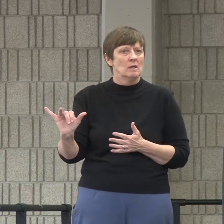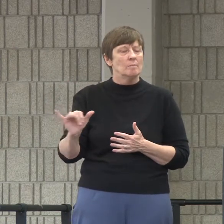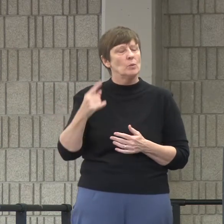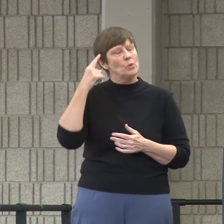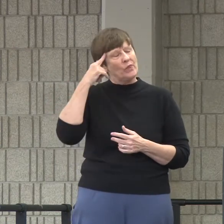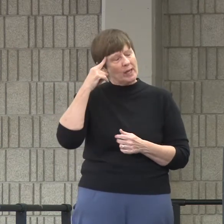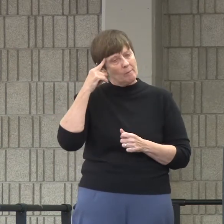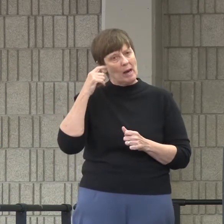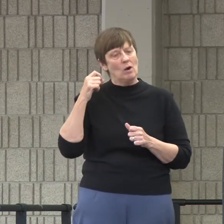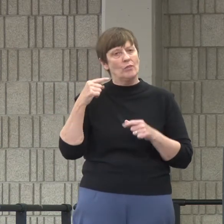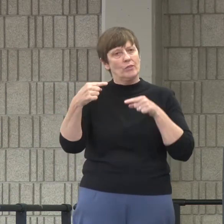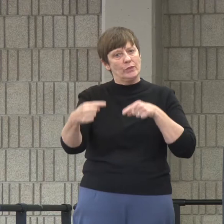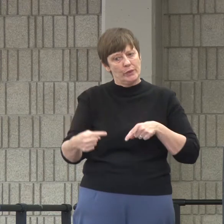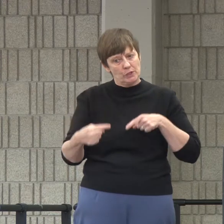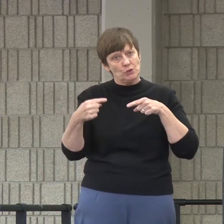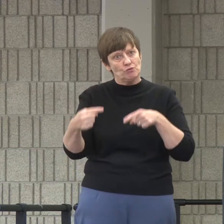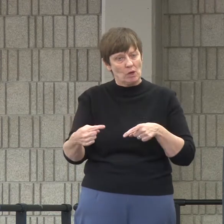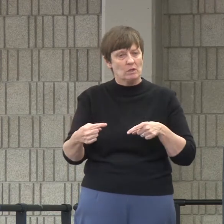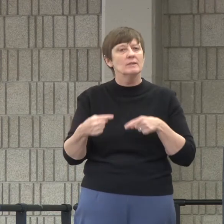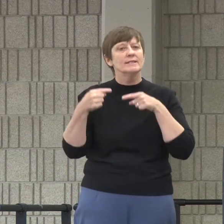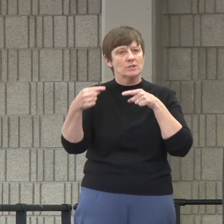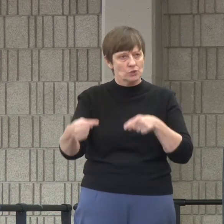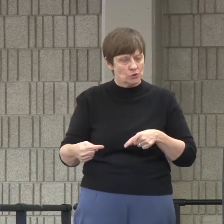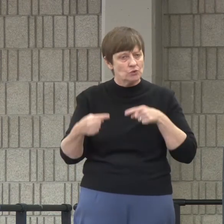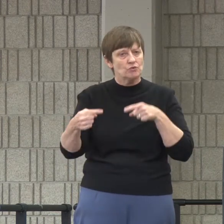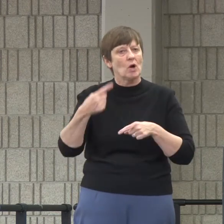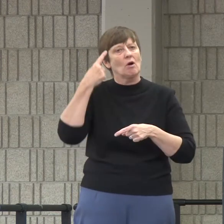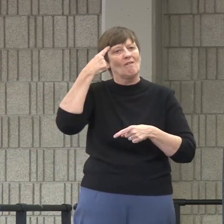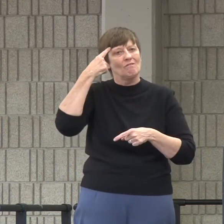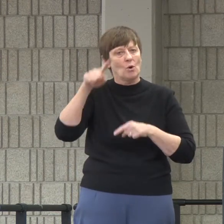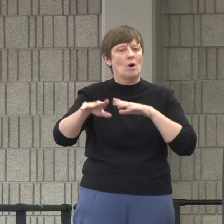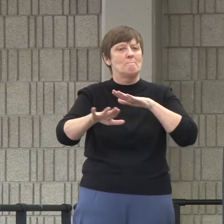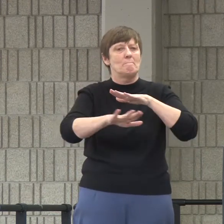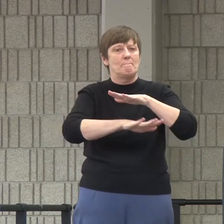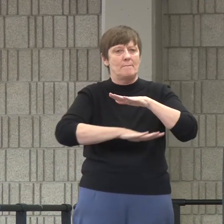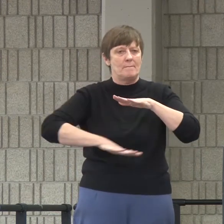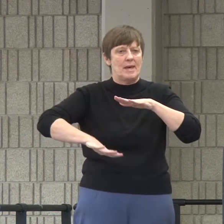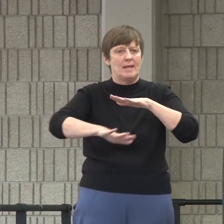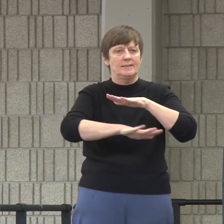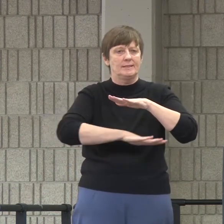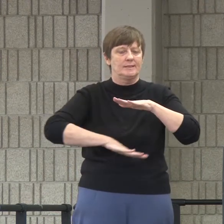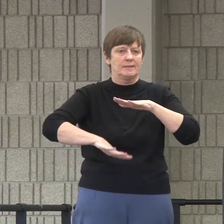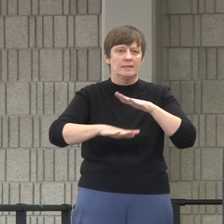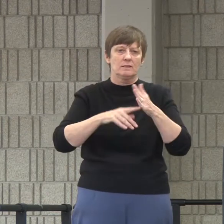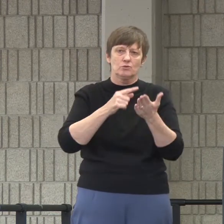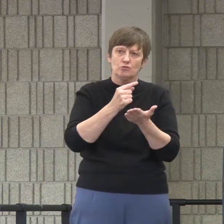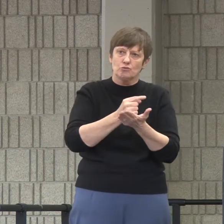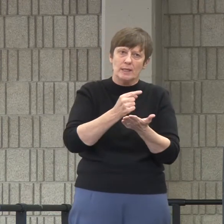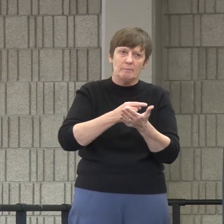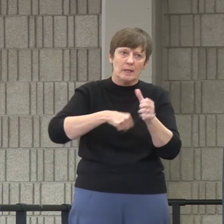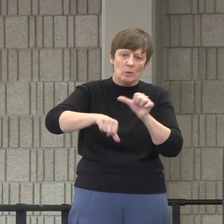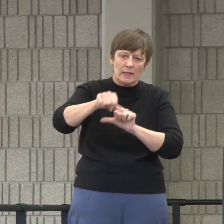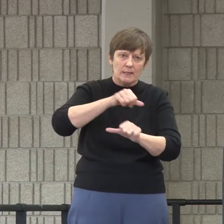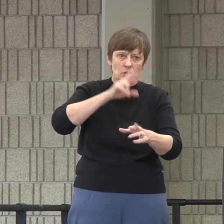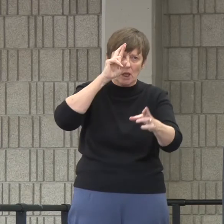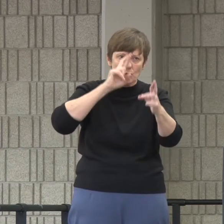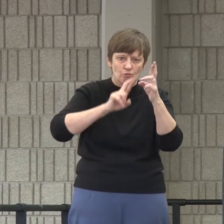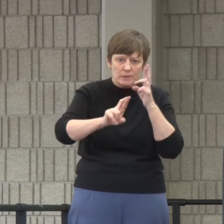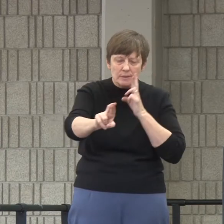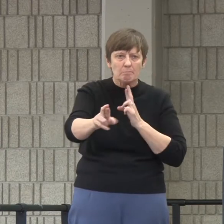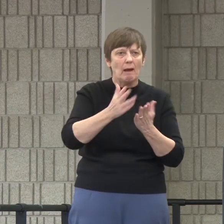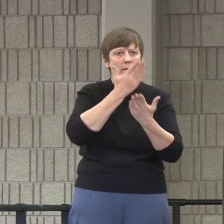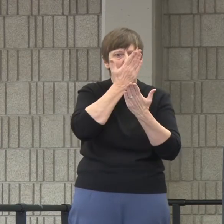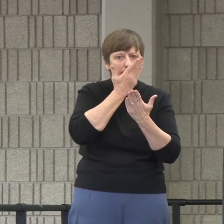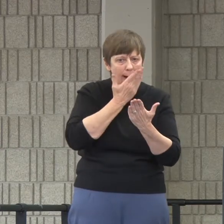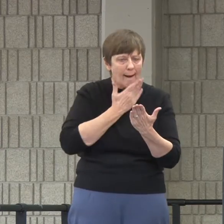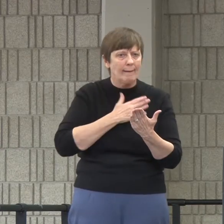racism, it's essentially a struggle for basic treatment of one another with respect and kindness